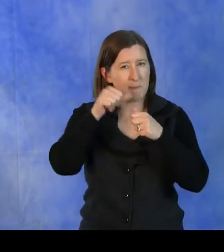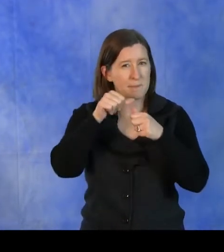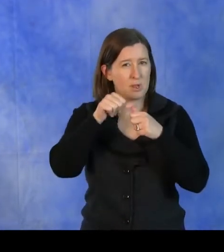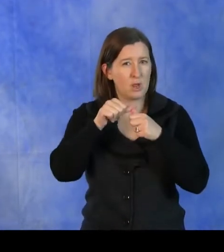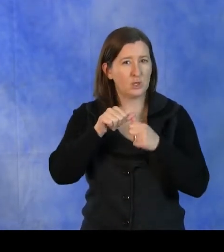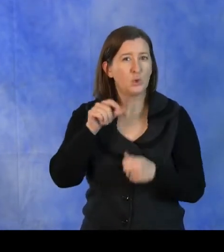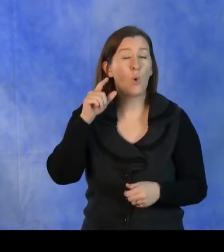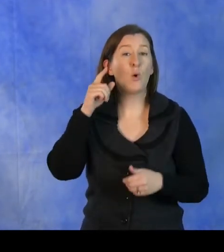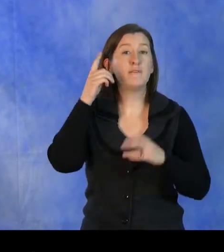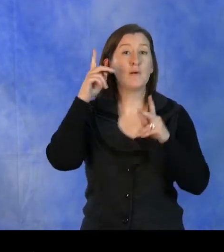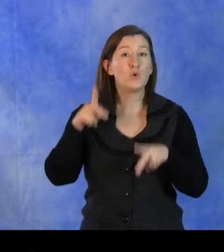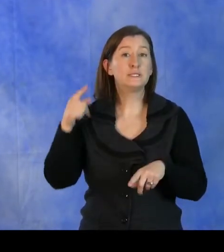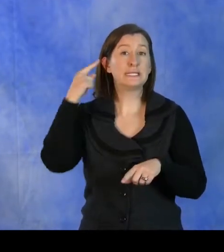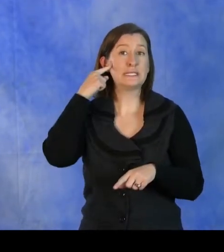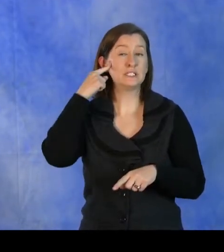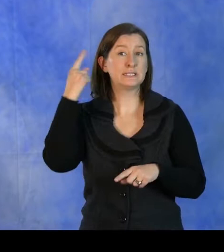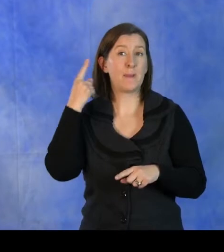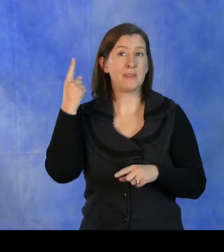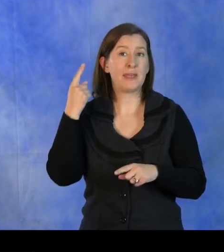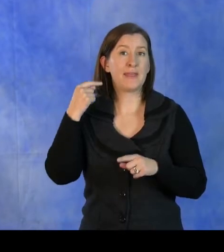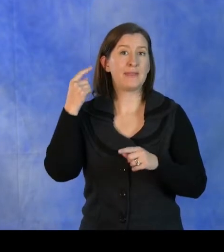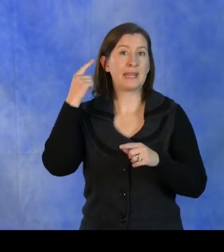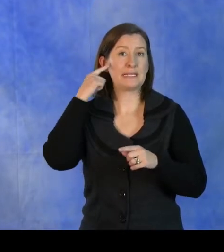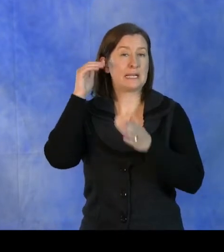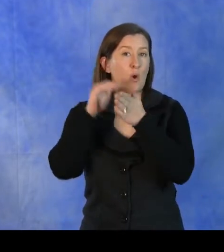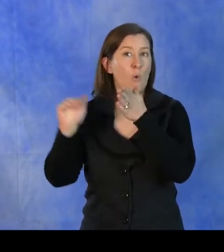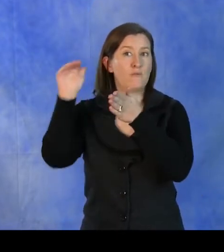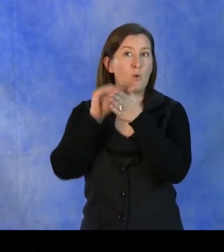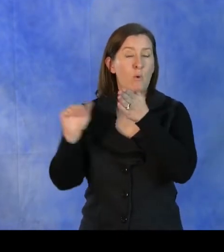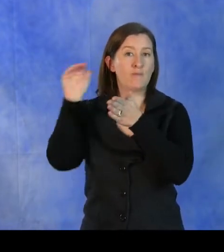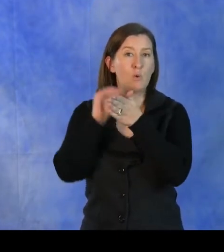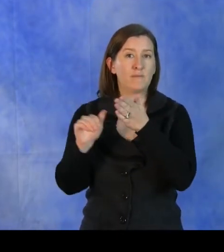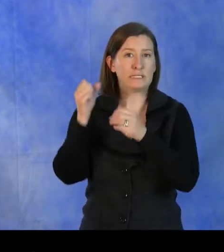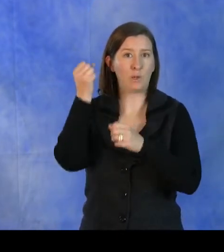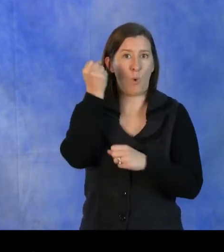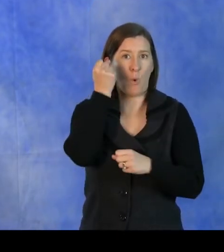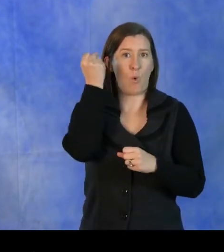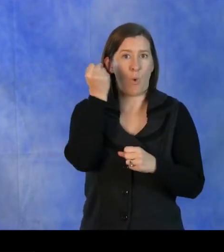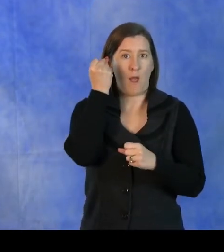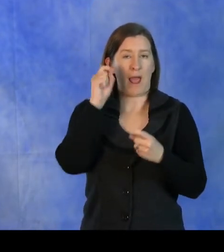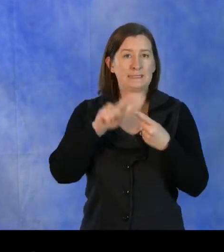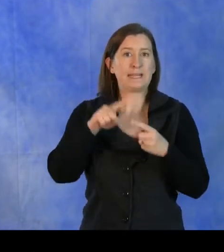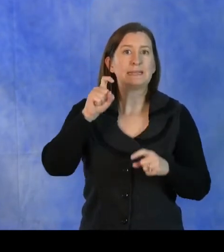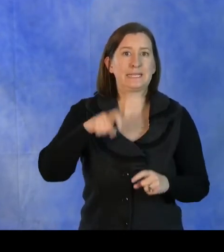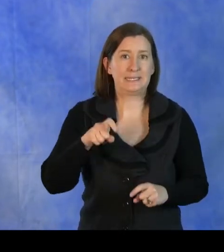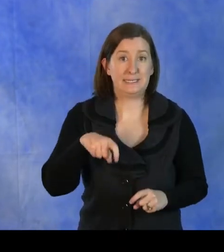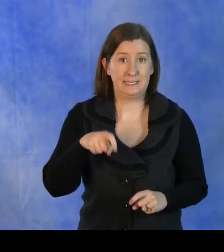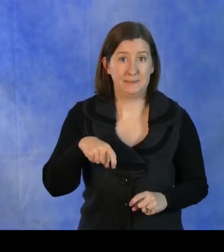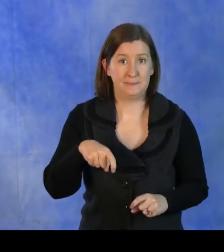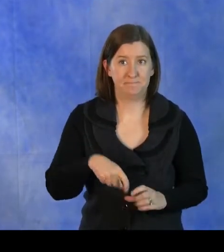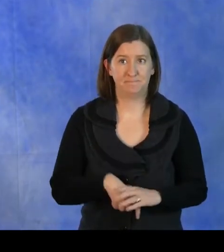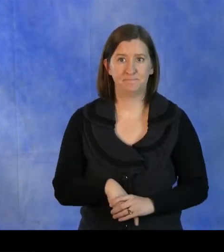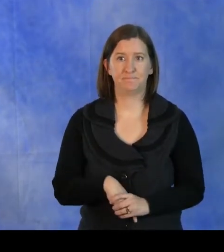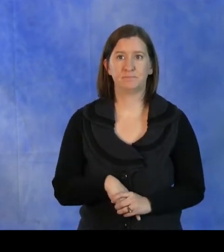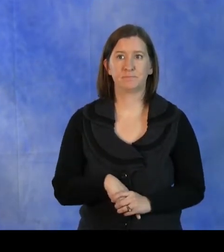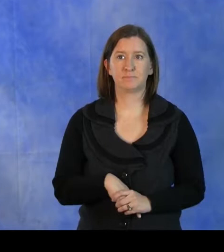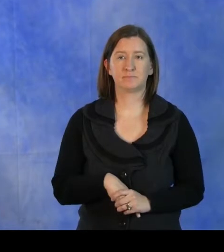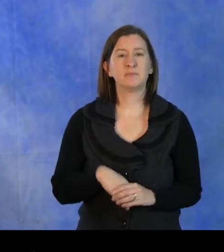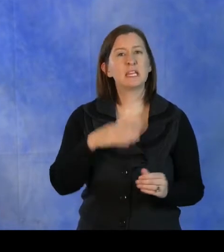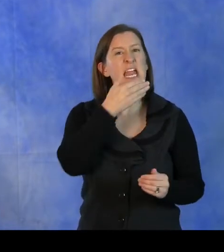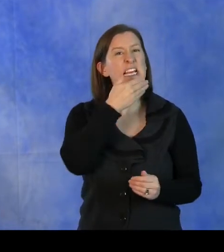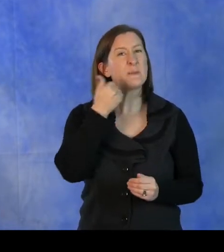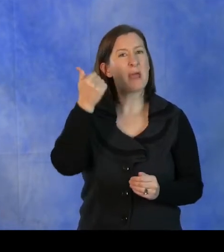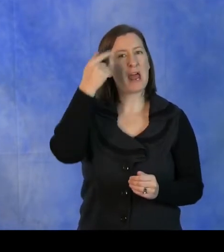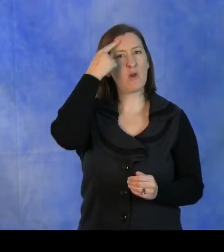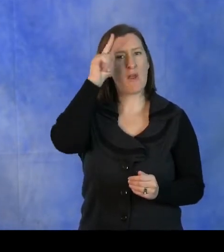phonological part. So if a person hears something over and over again and holds on to that